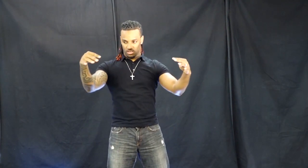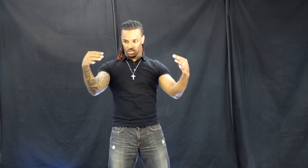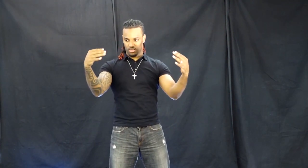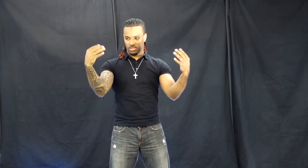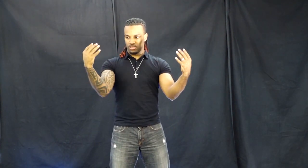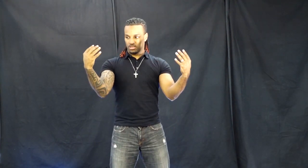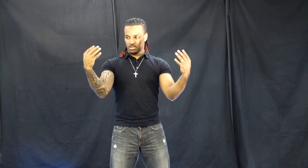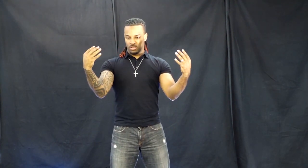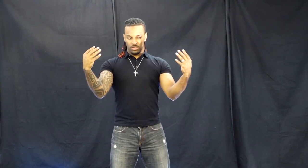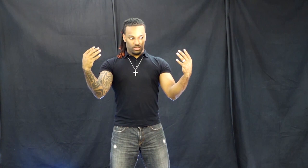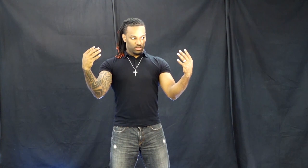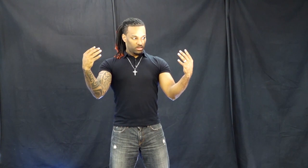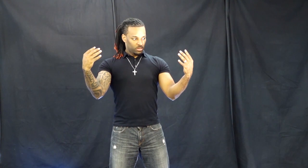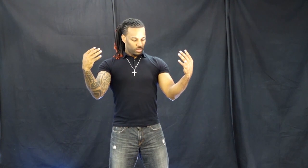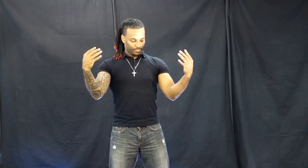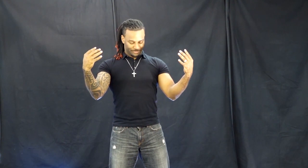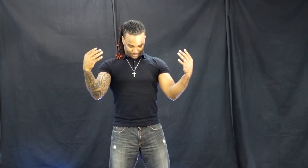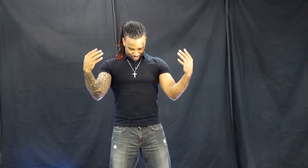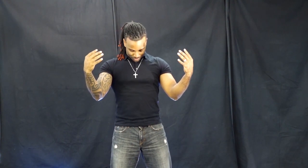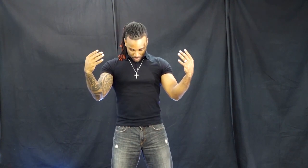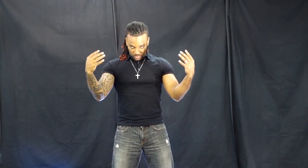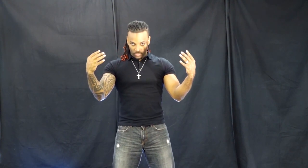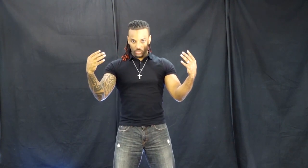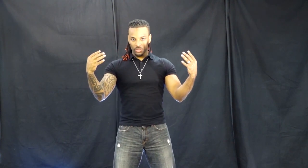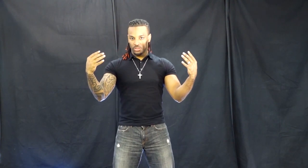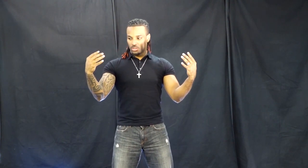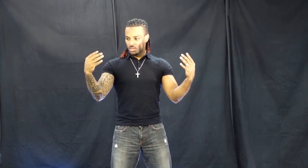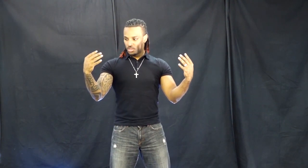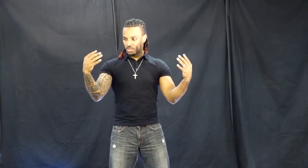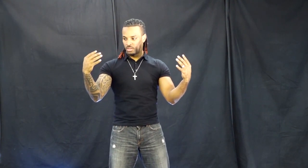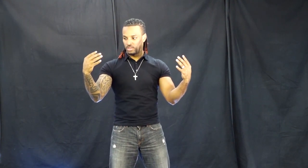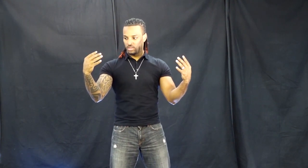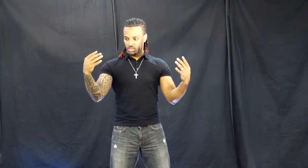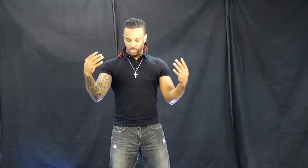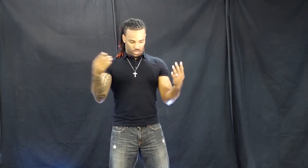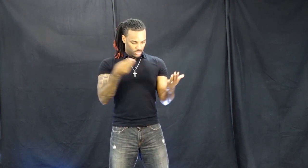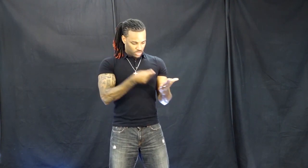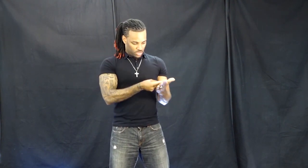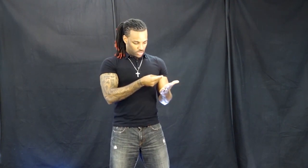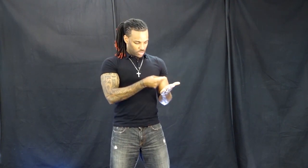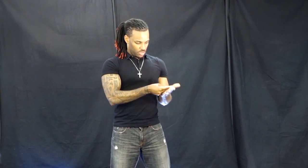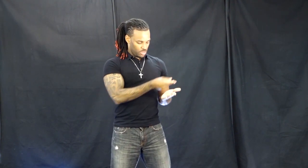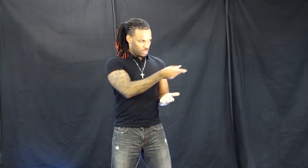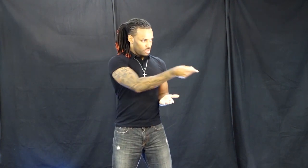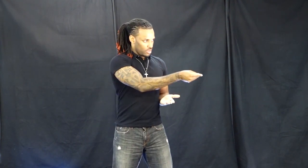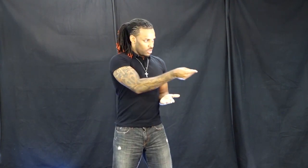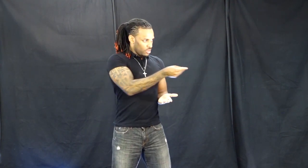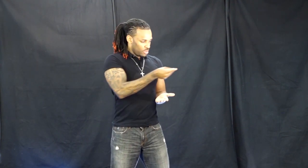up and the town had its eyes on me. They passed a plate